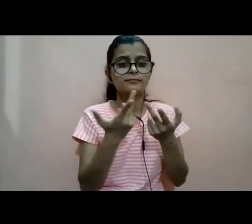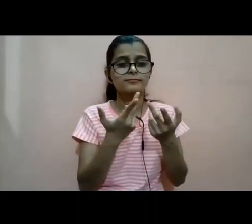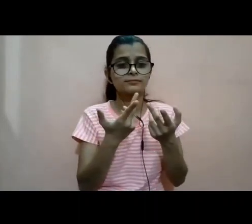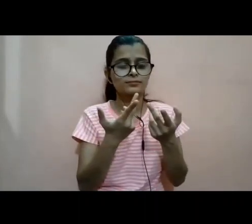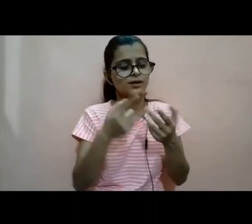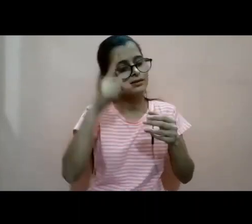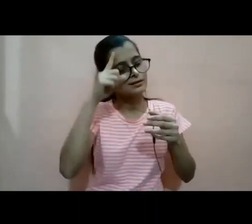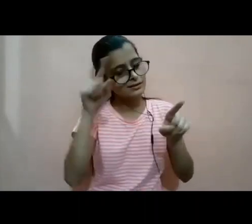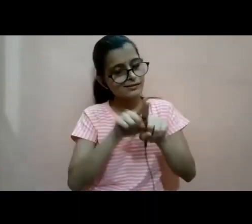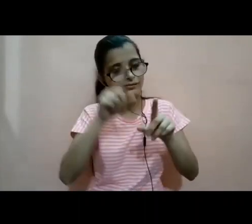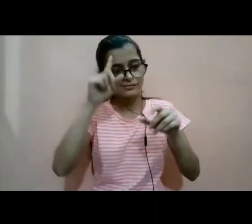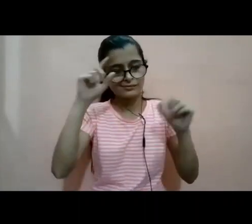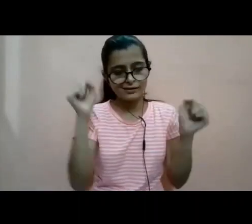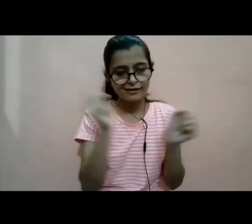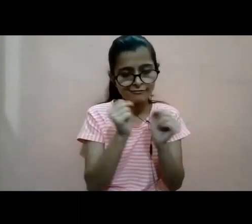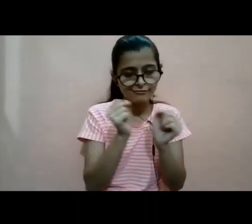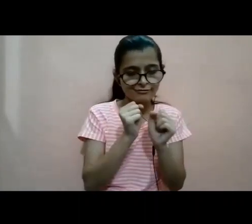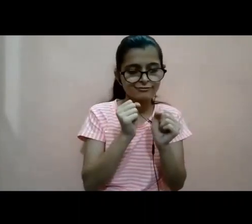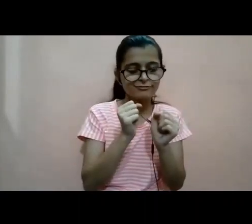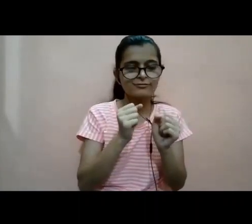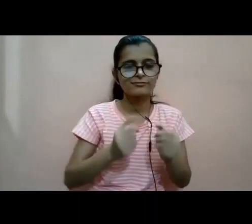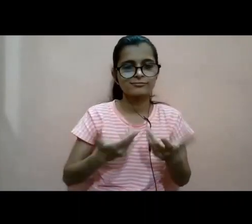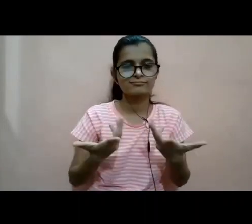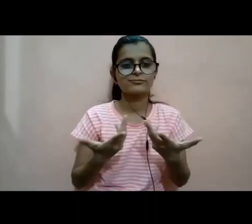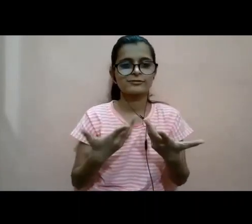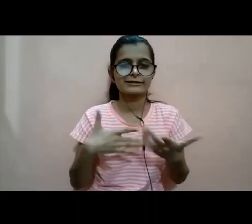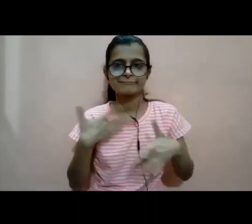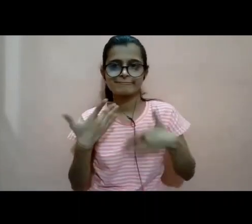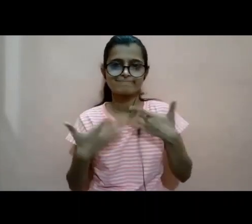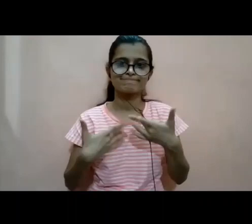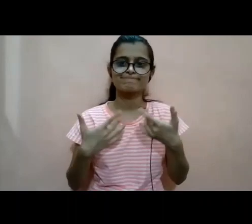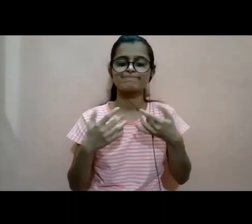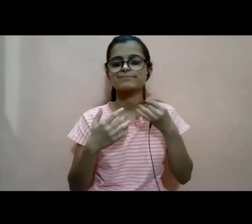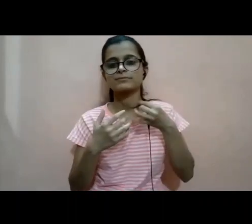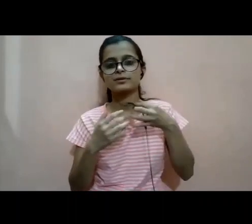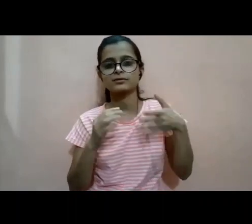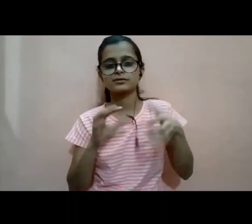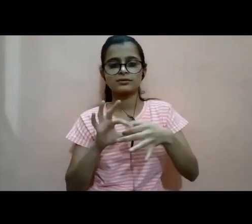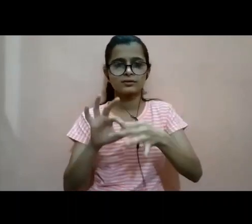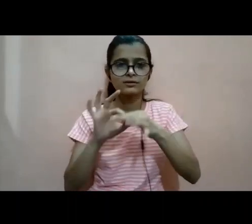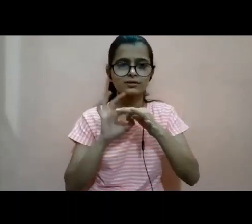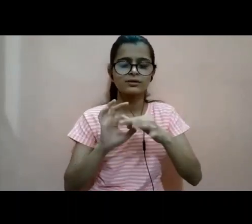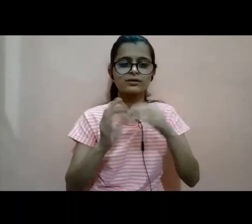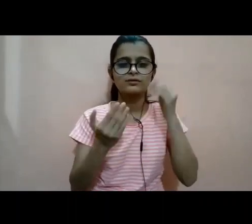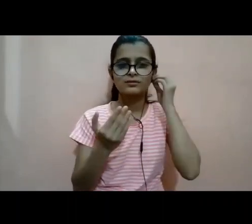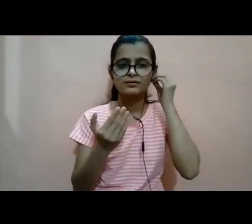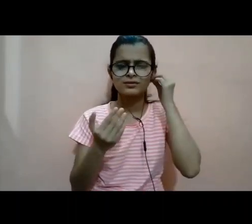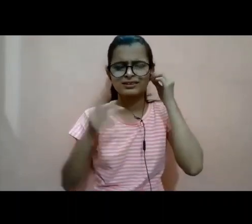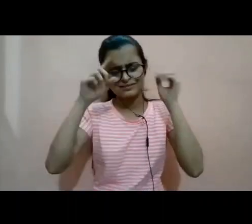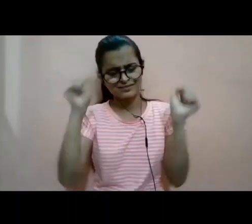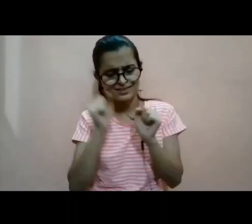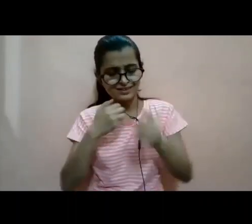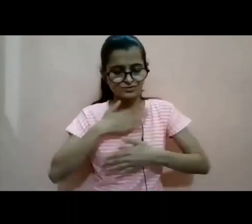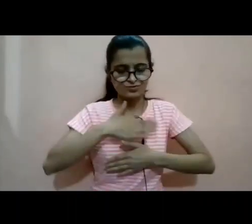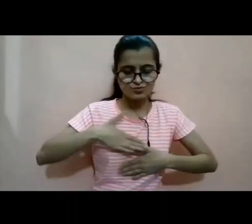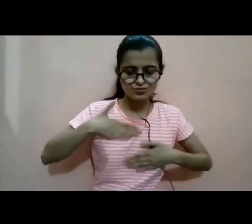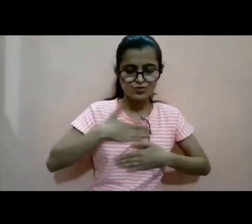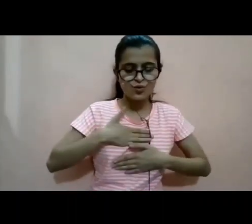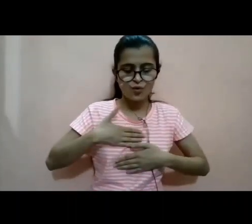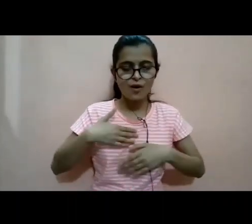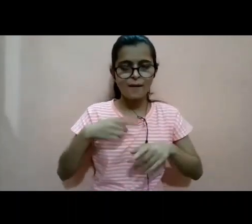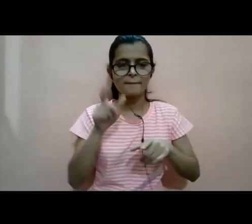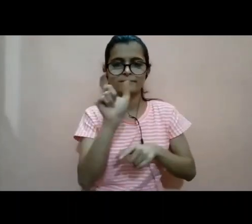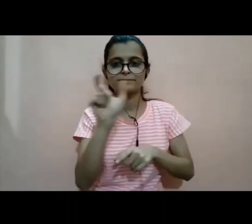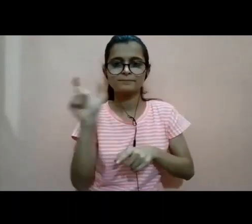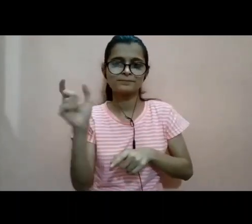comfort, right? I wonder if we'd often see the words comfortable and joy in the same sentence.